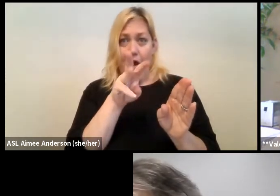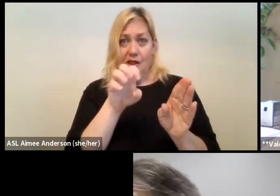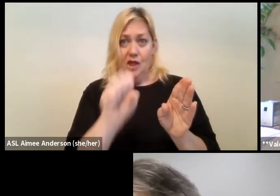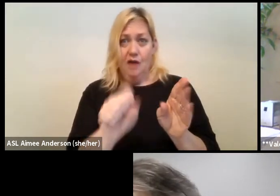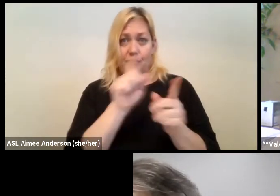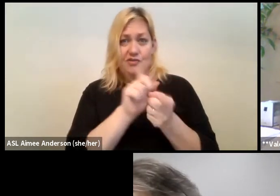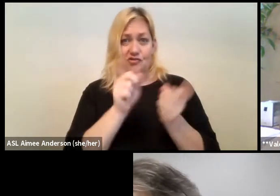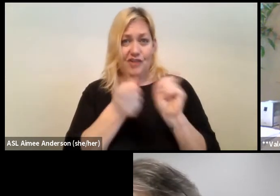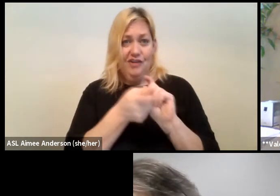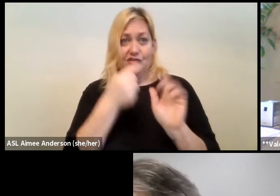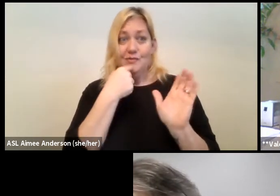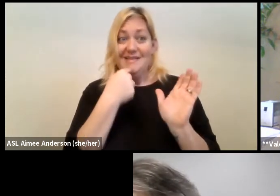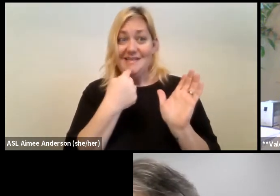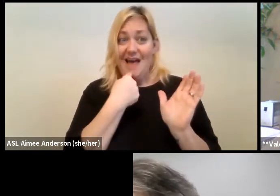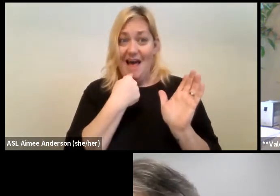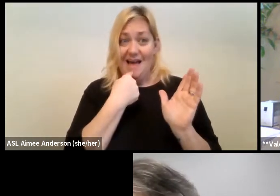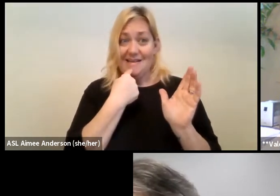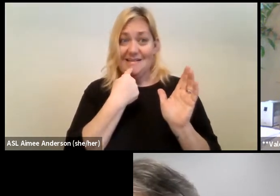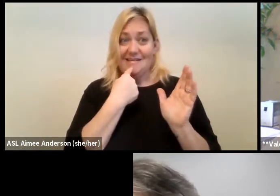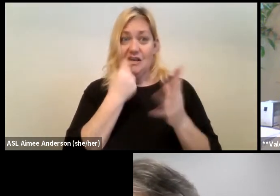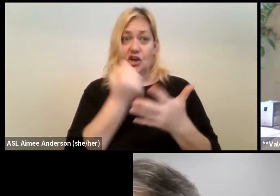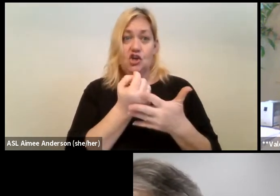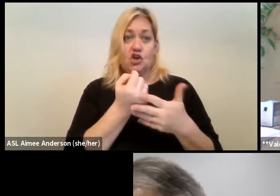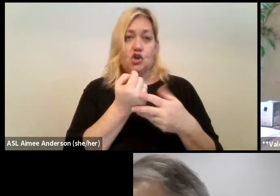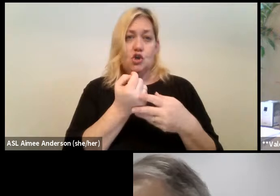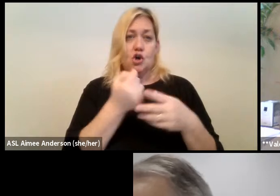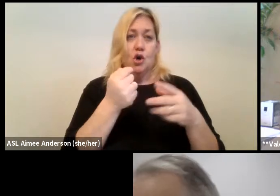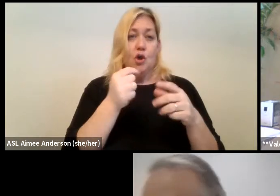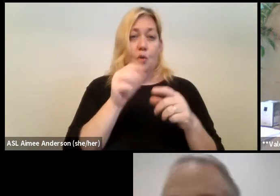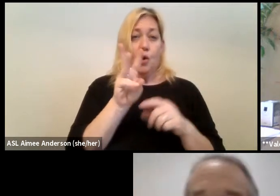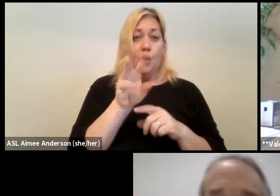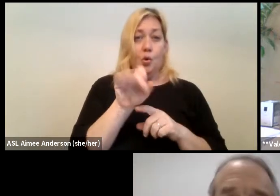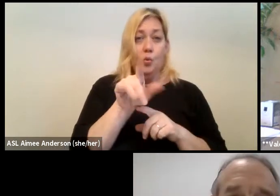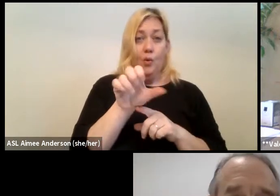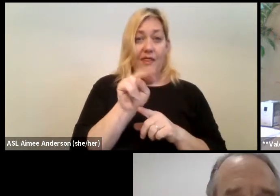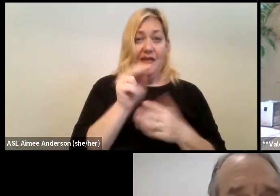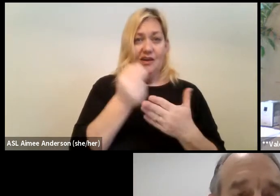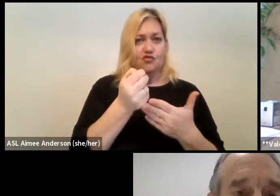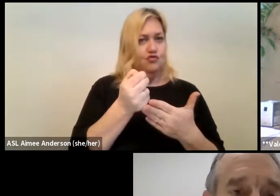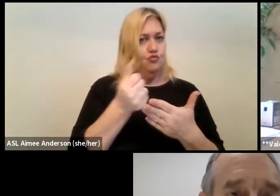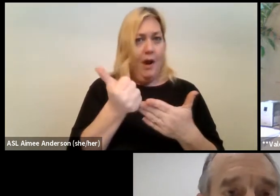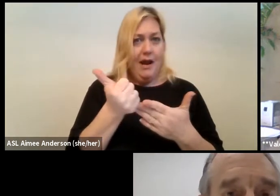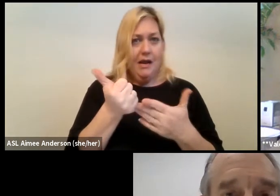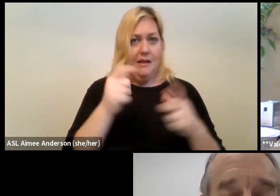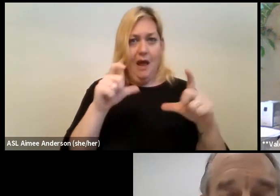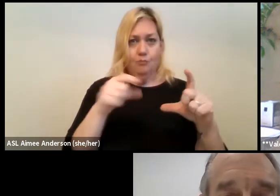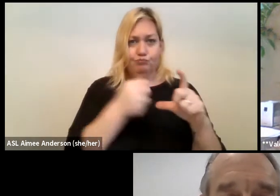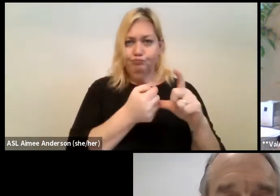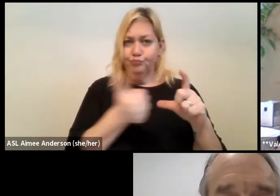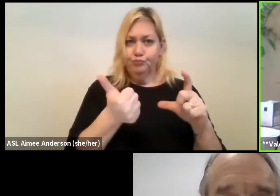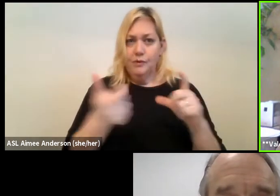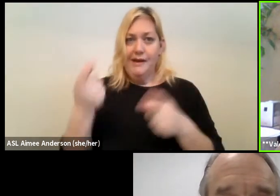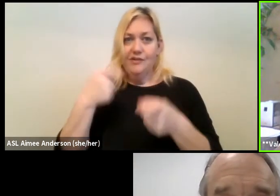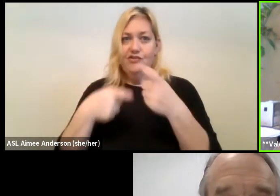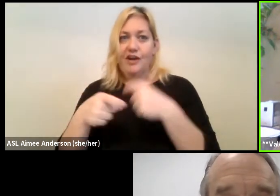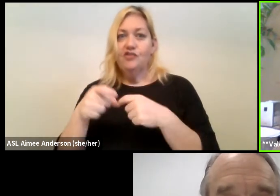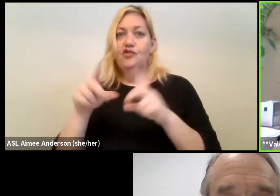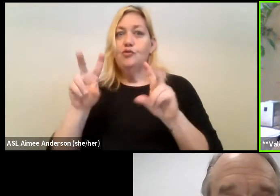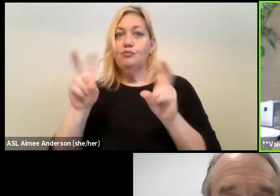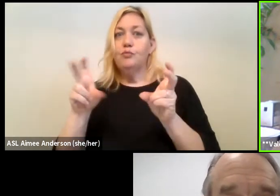so that it would say, strike the word within and change it to no less than.